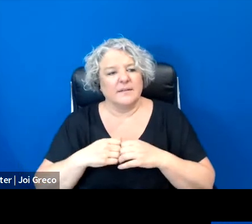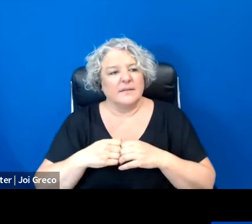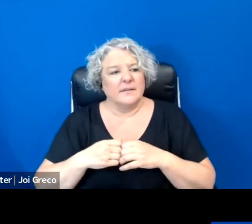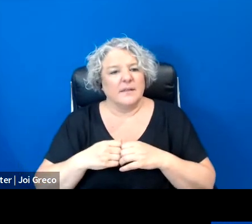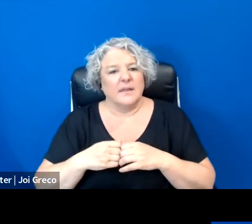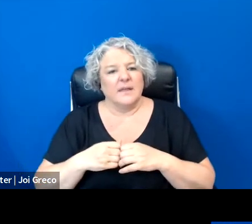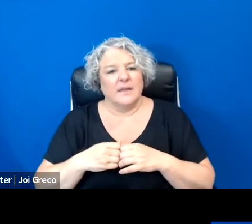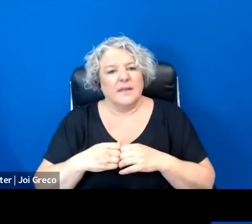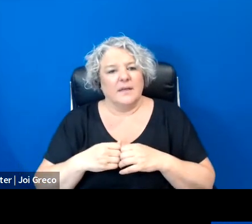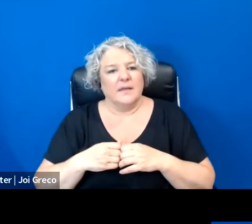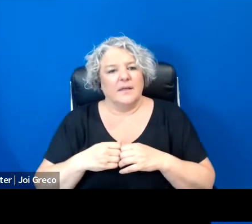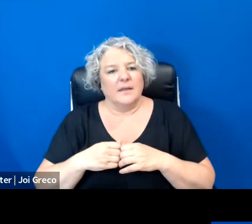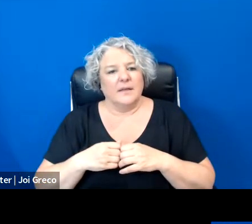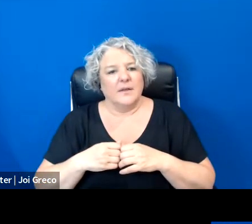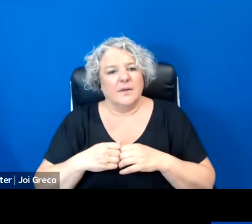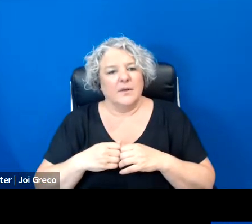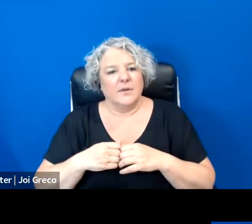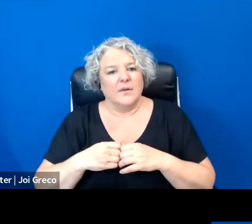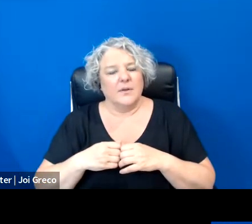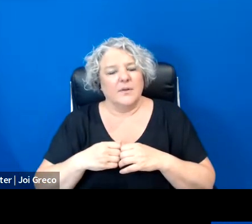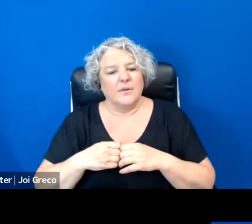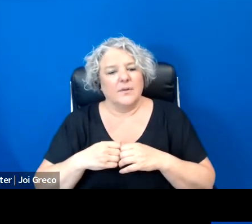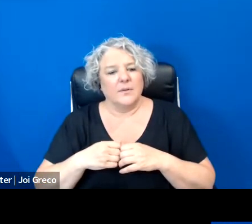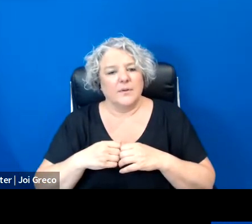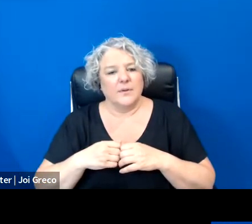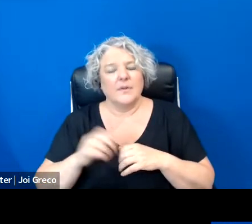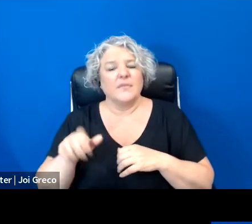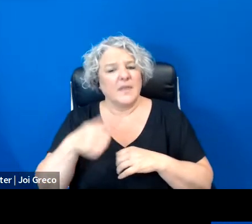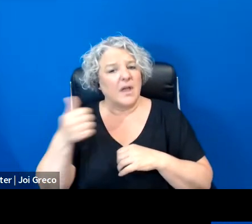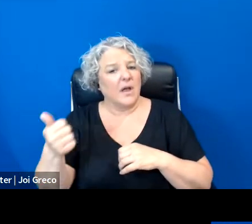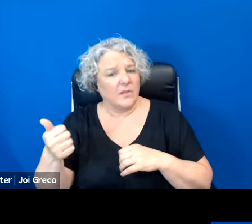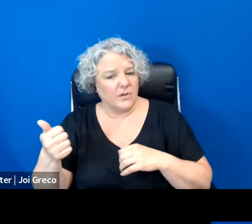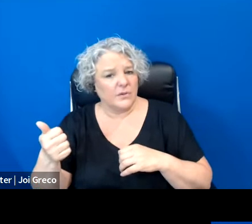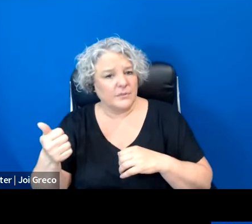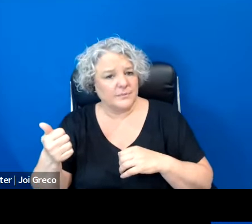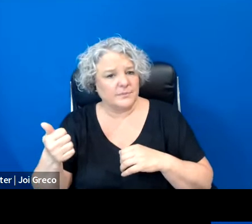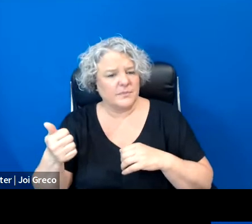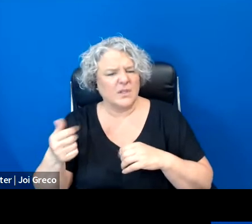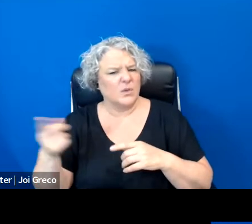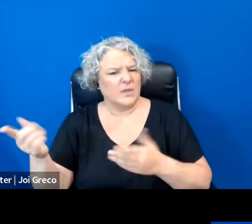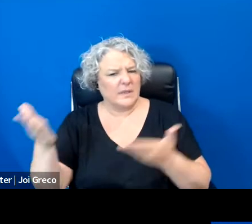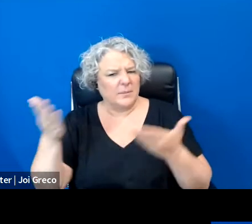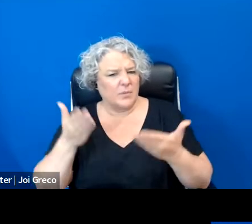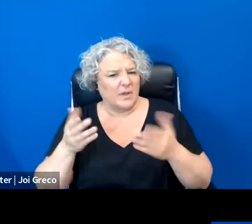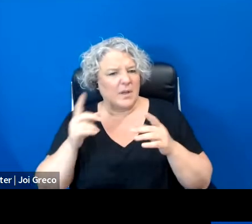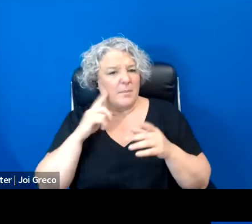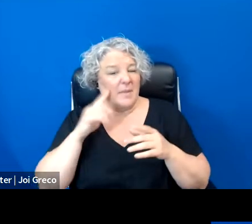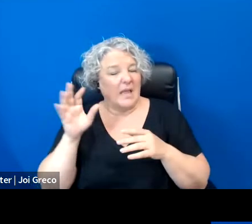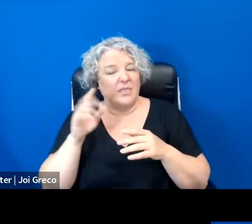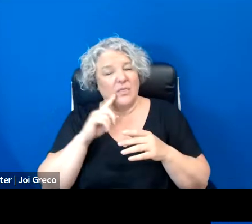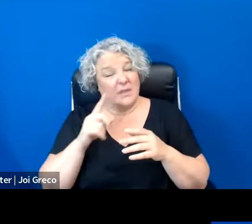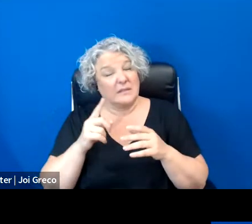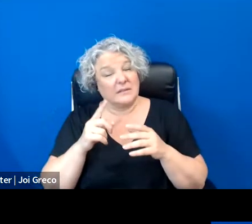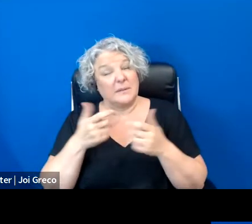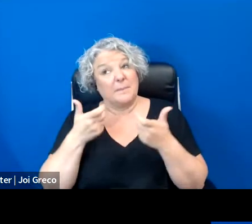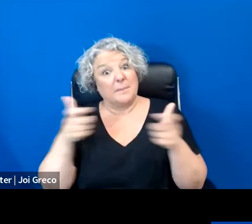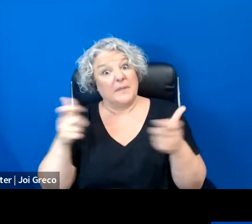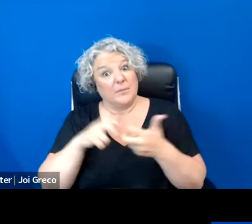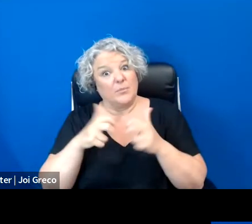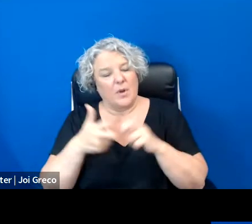the right-wing media. The other thing that you didn't bring up, but I think is just a huge problem, is of